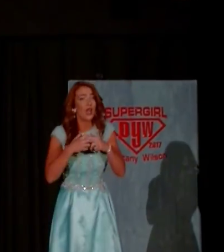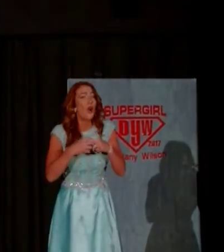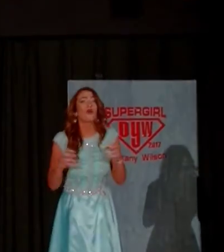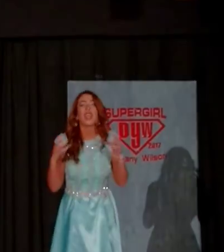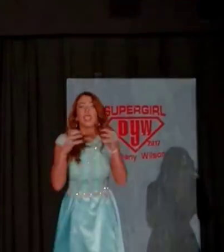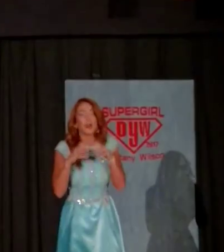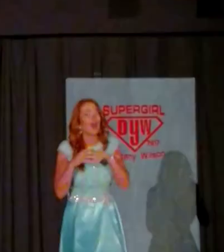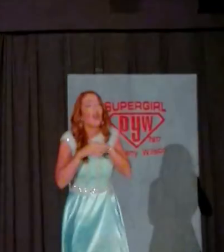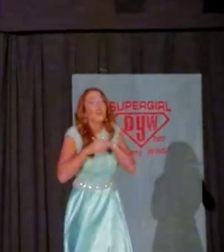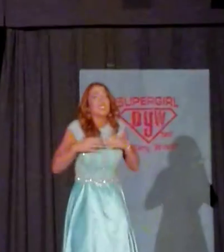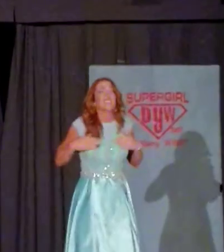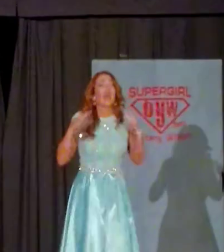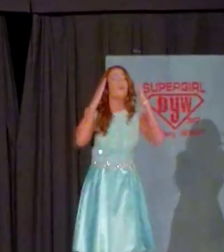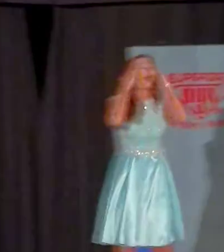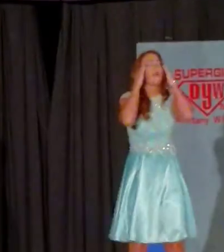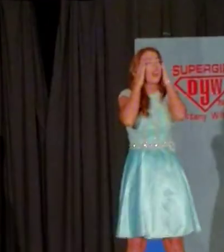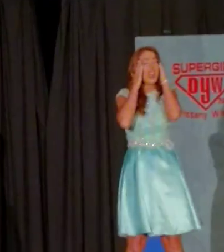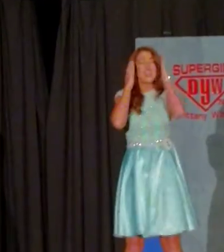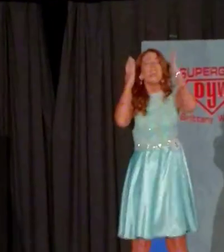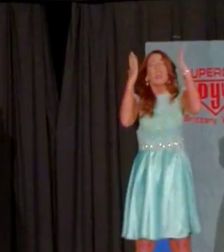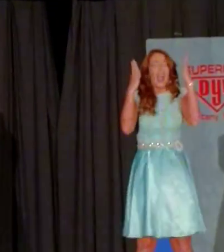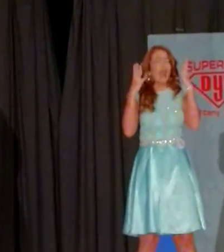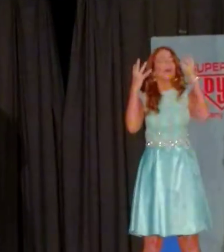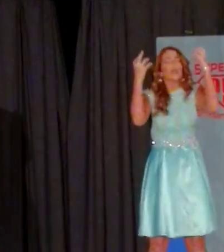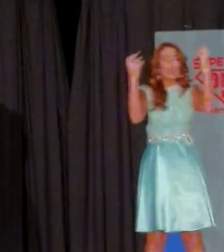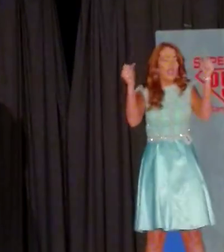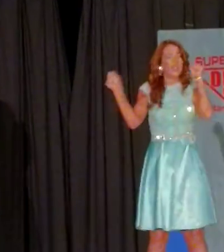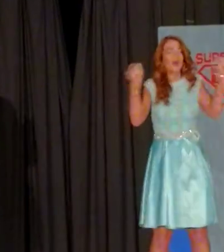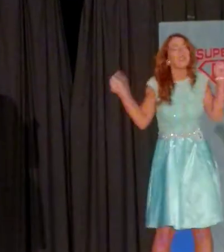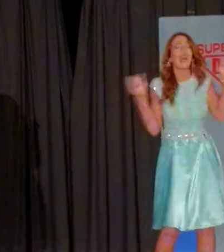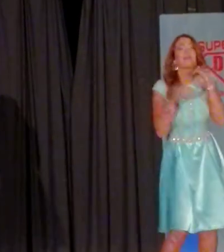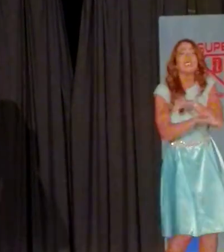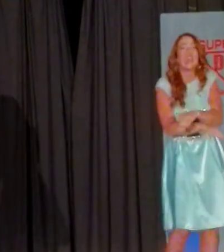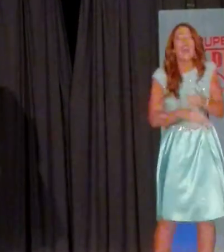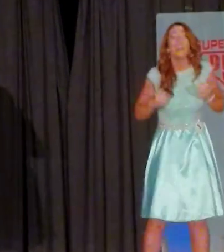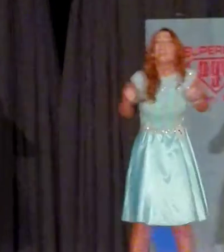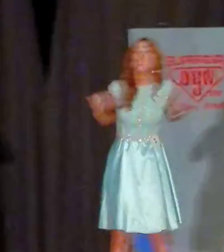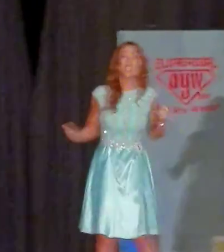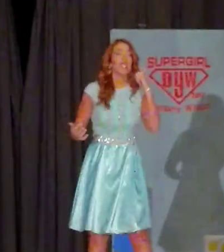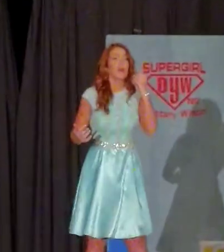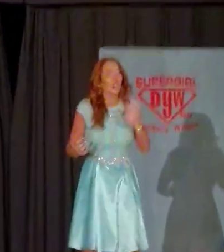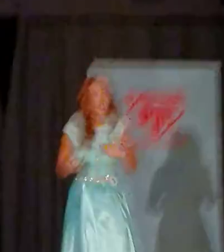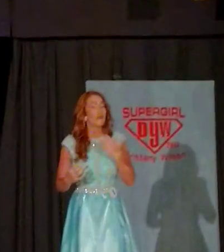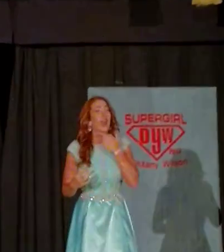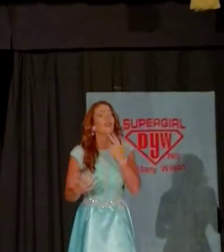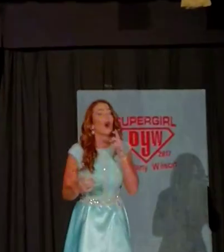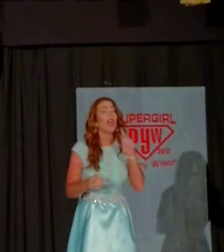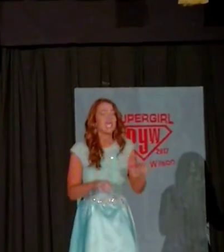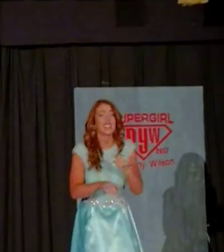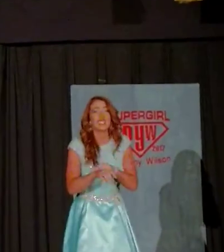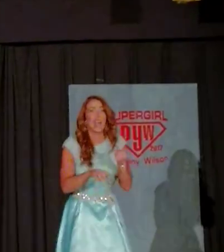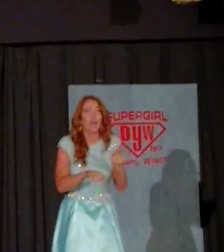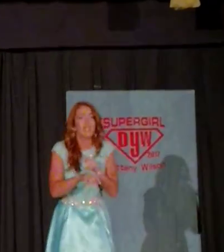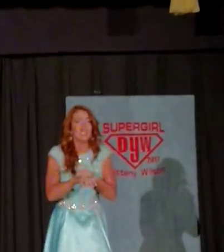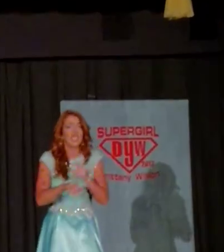were epic balls that set my brain I will scream out loud tonight, can you hear my voice this time? This